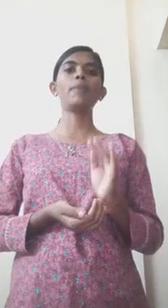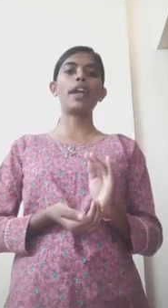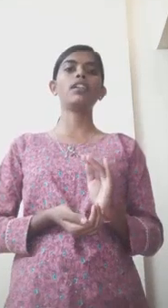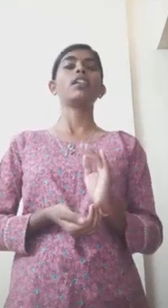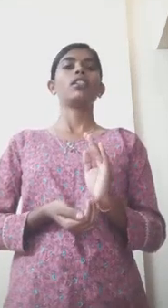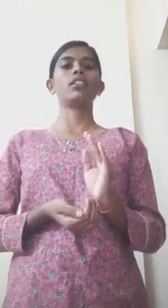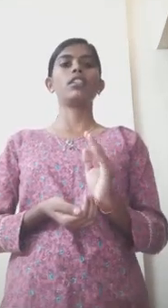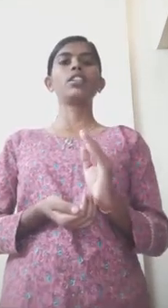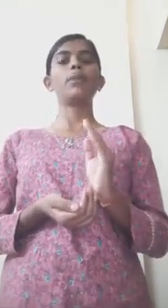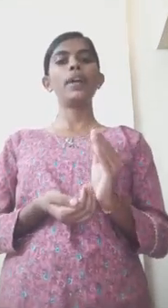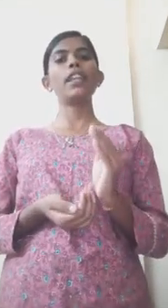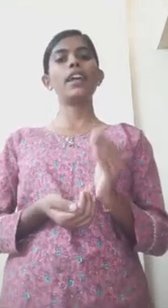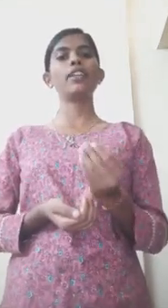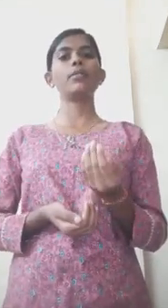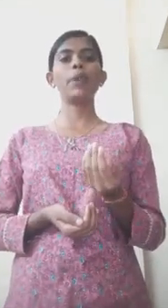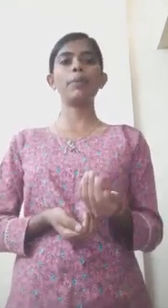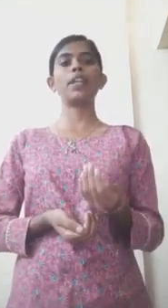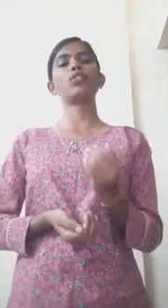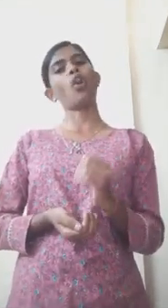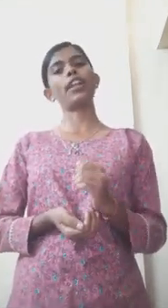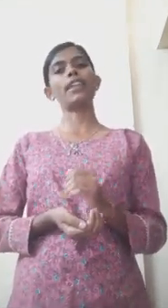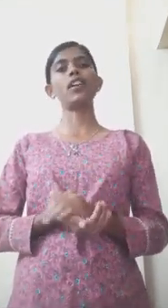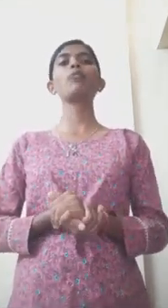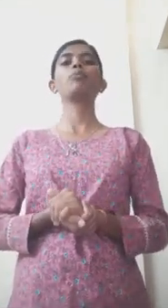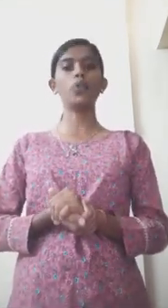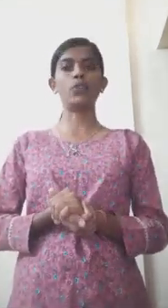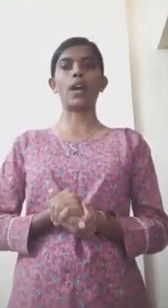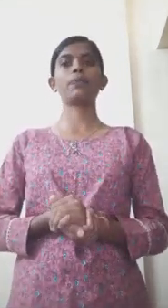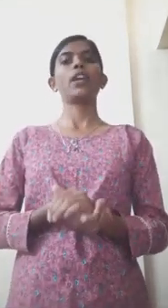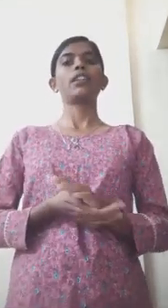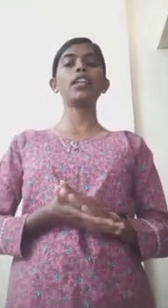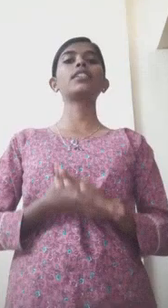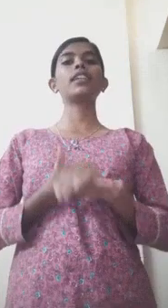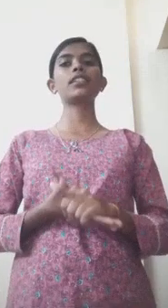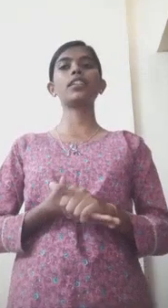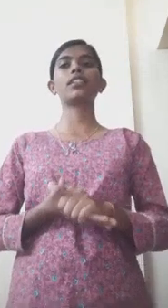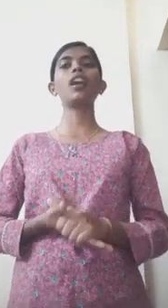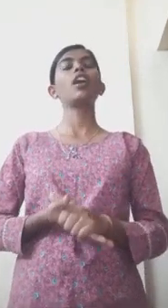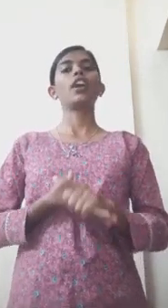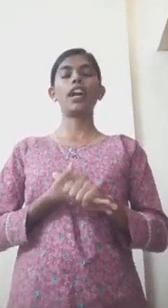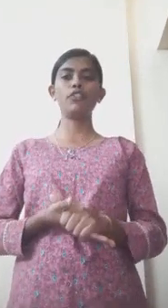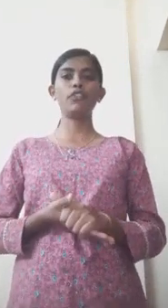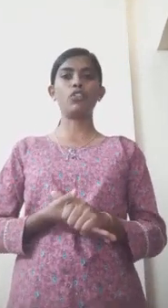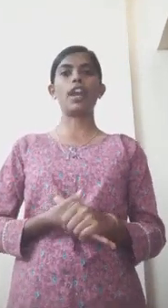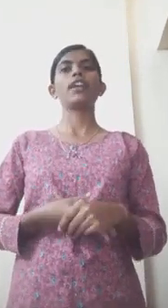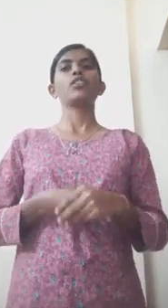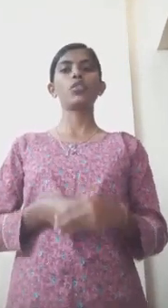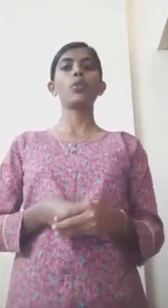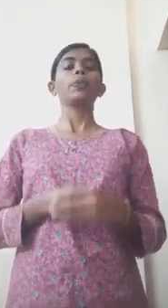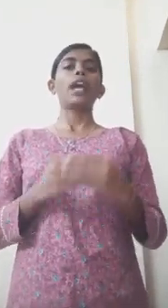by a double layered membrane called as a pleura. Then sixth is the alveoli. So at